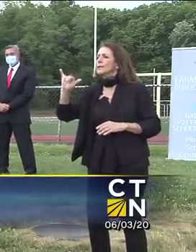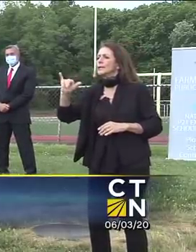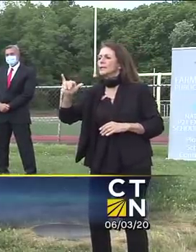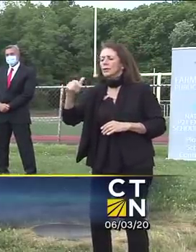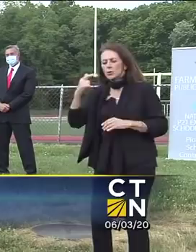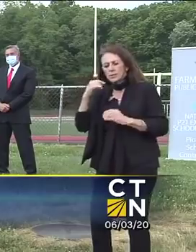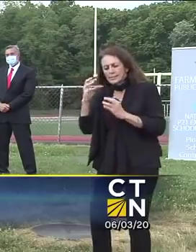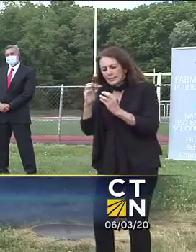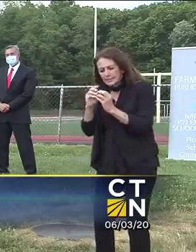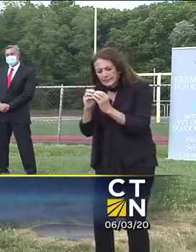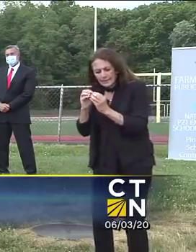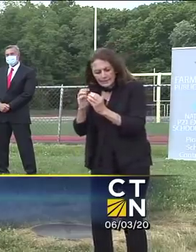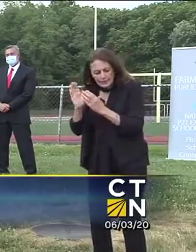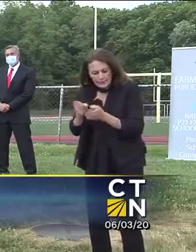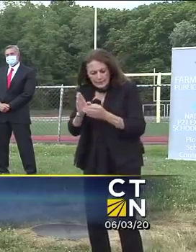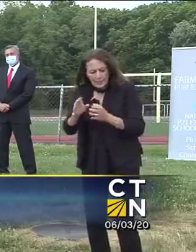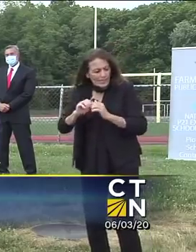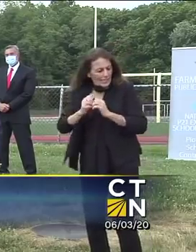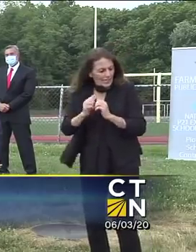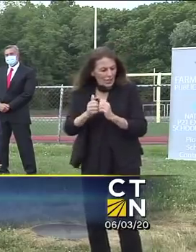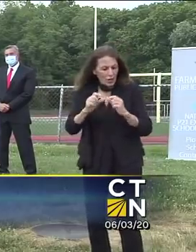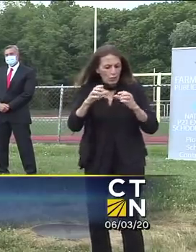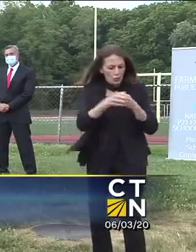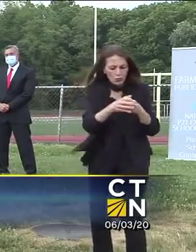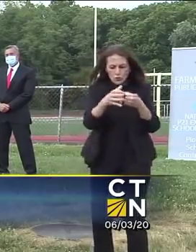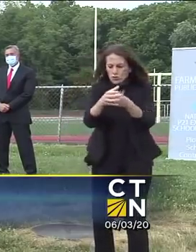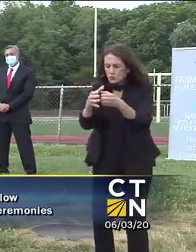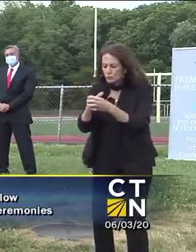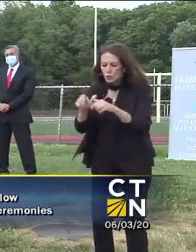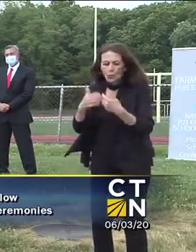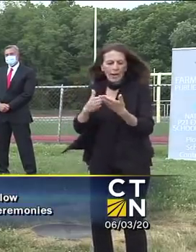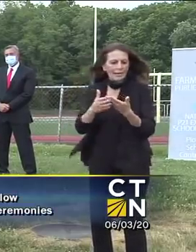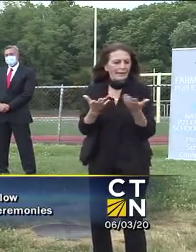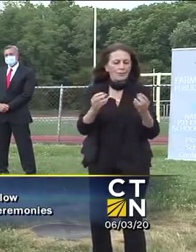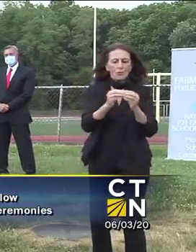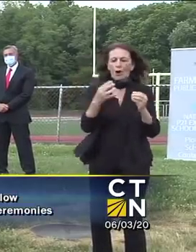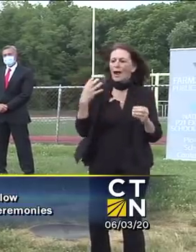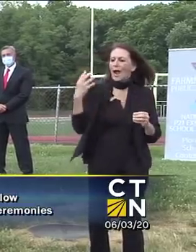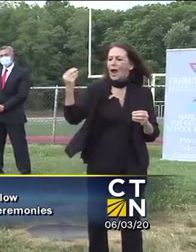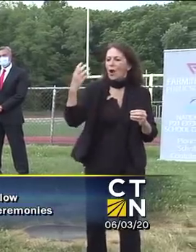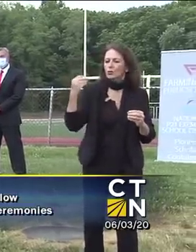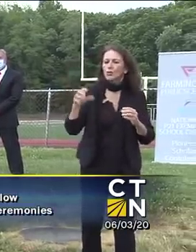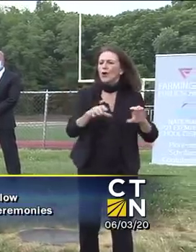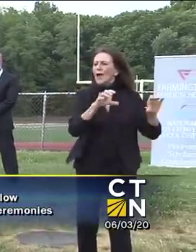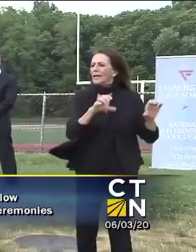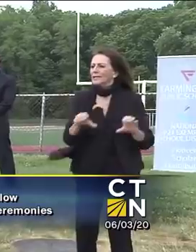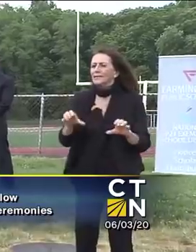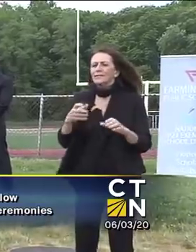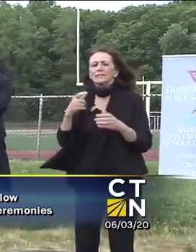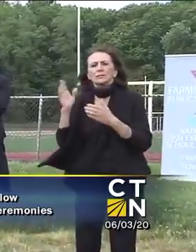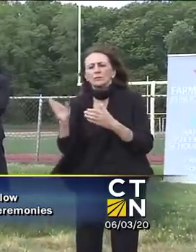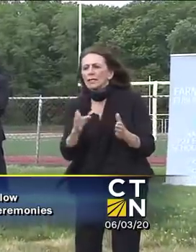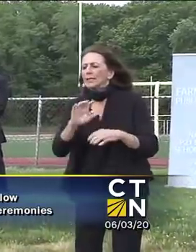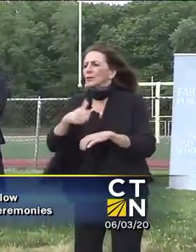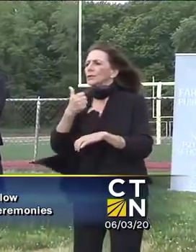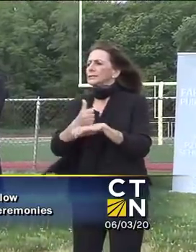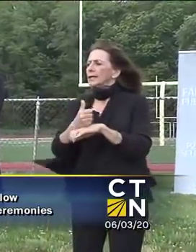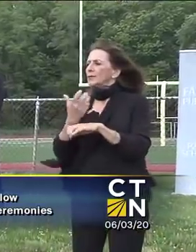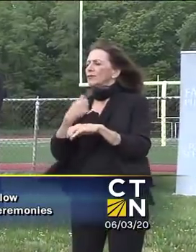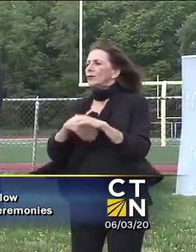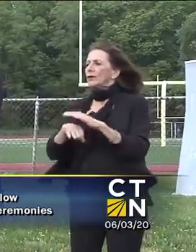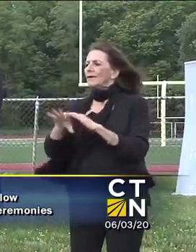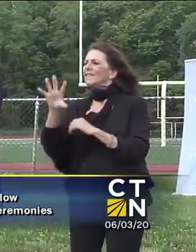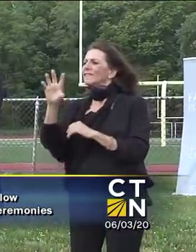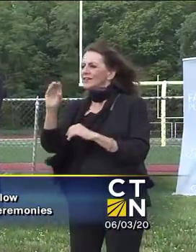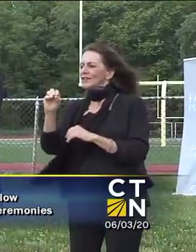hard about groups and how they get together and when we could open up for more outdoor activities. And we said up to 50